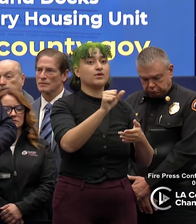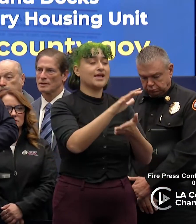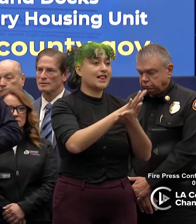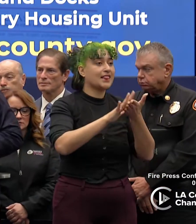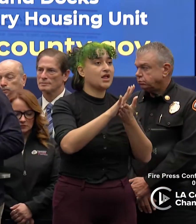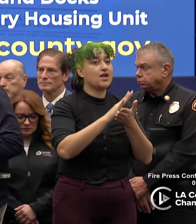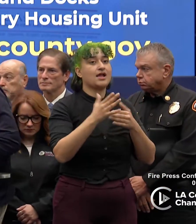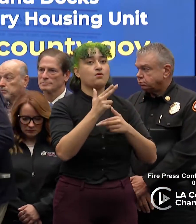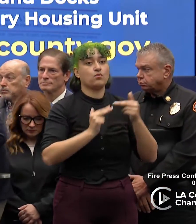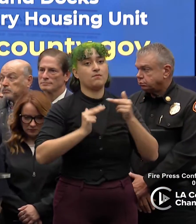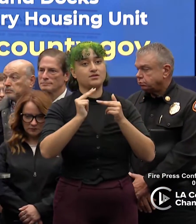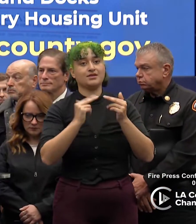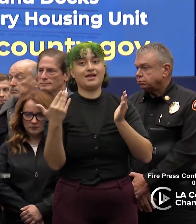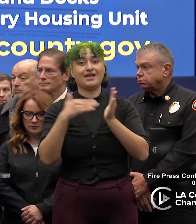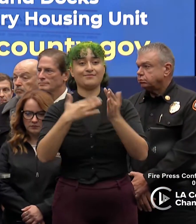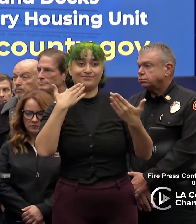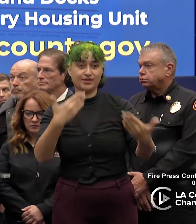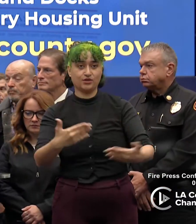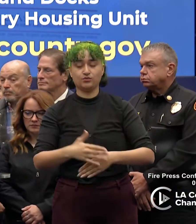Thank you.